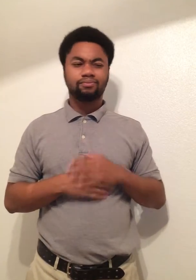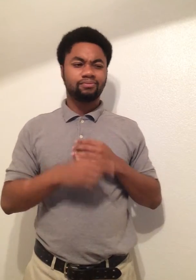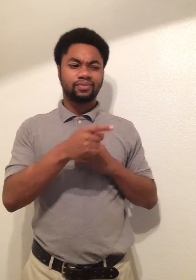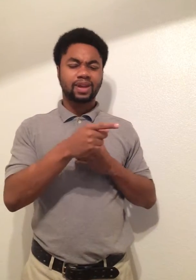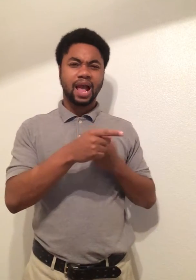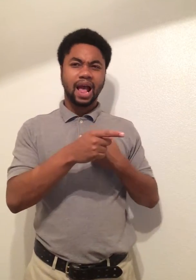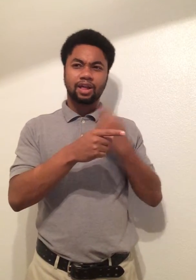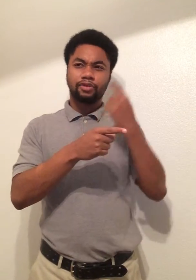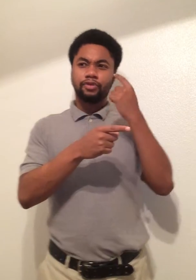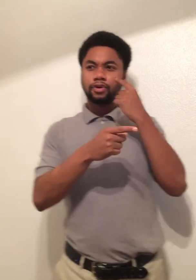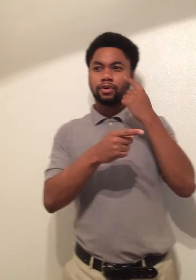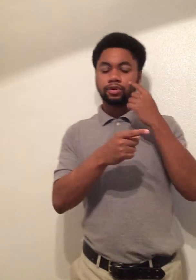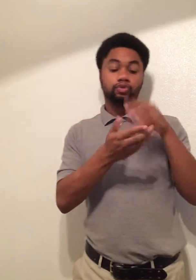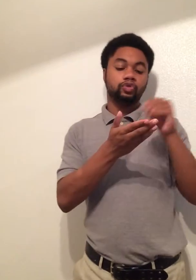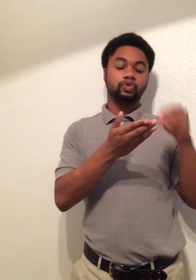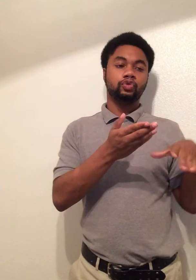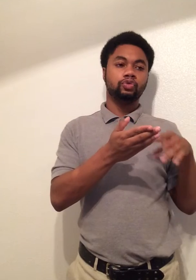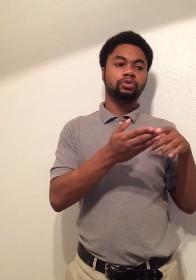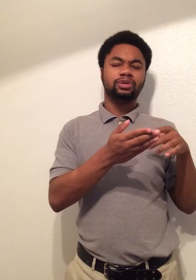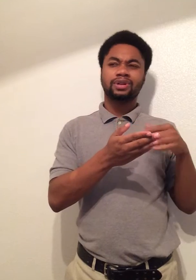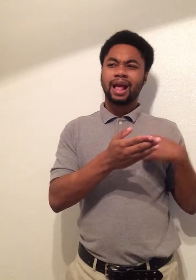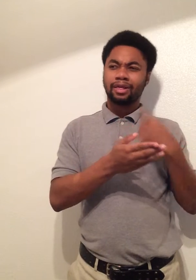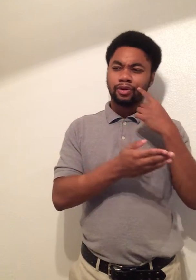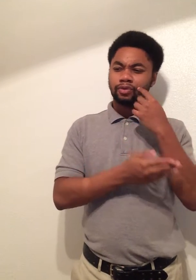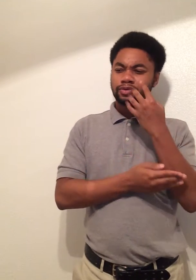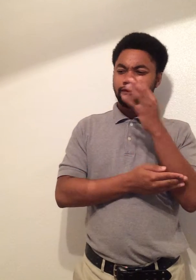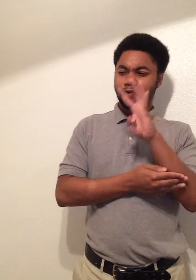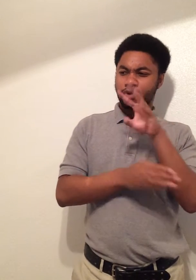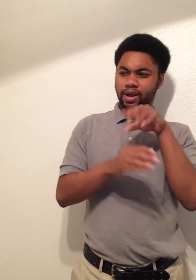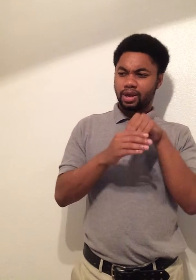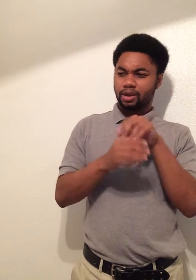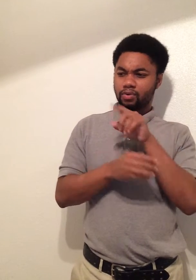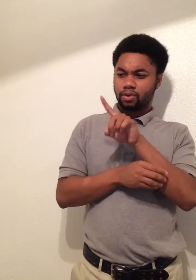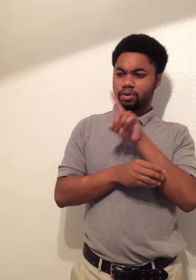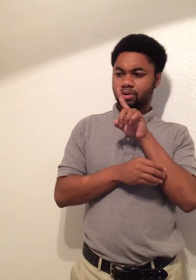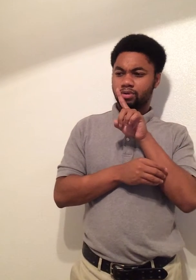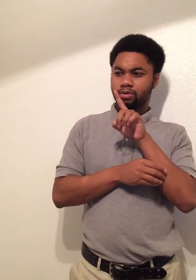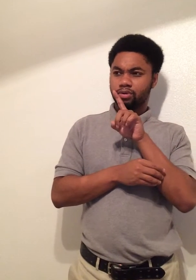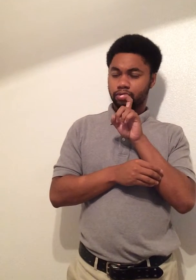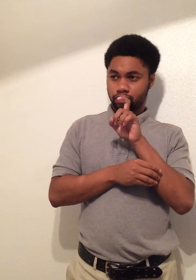and 129. What? 4 and 129. No.